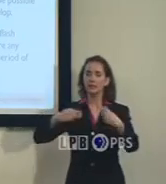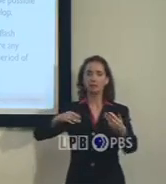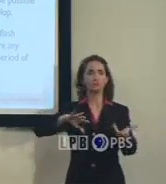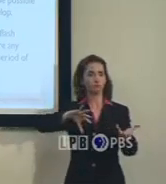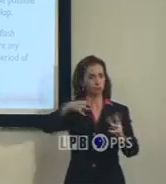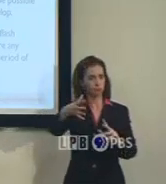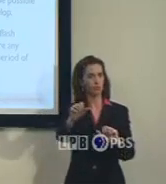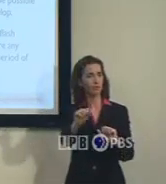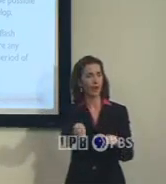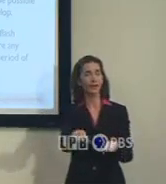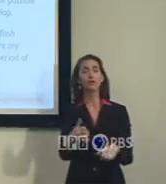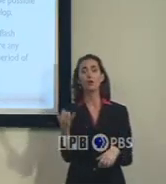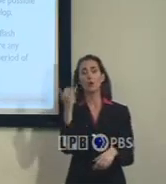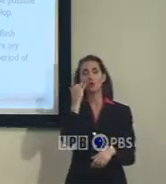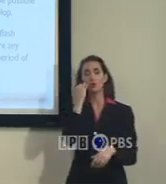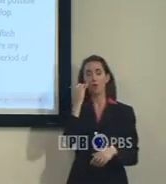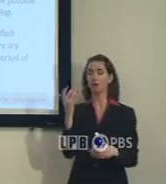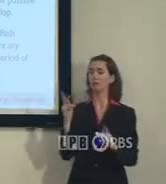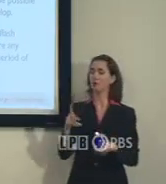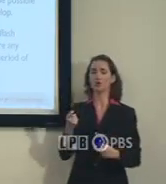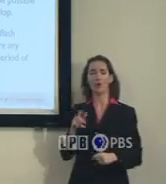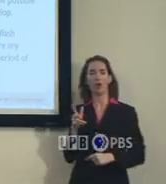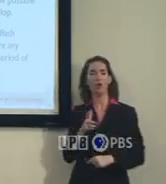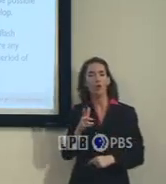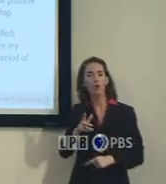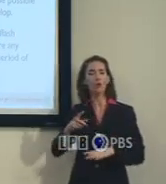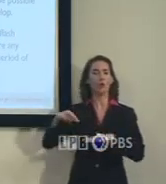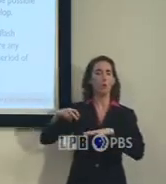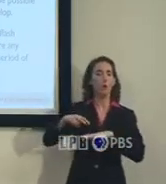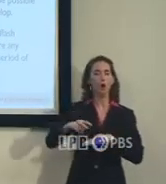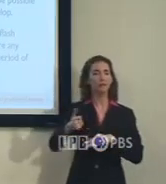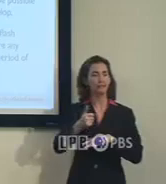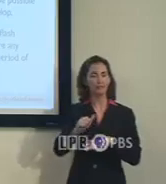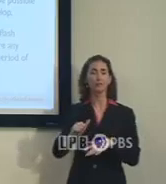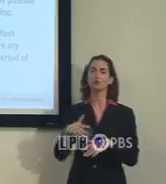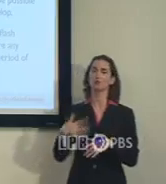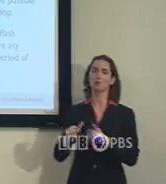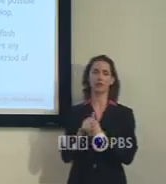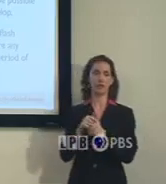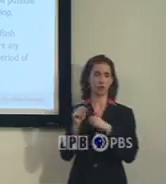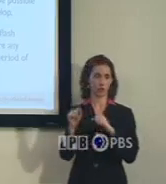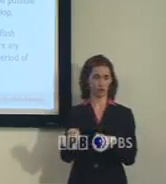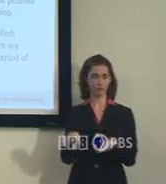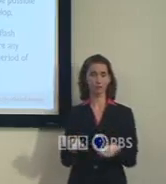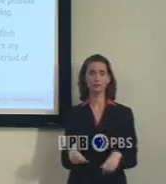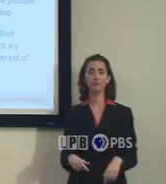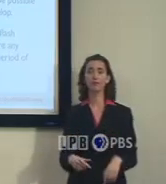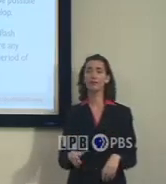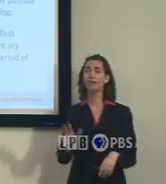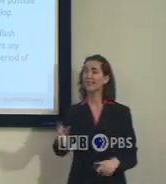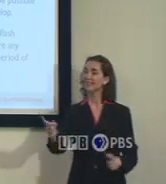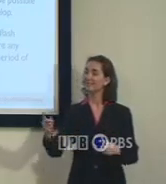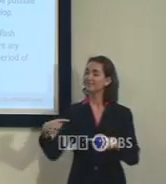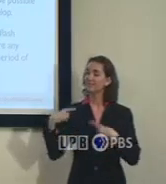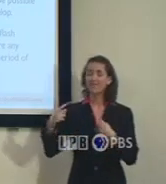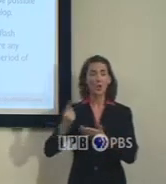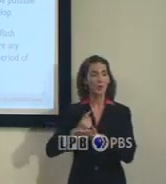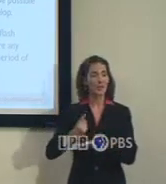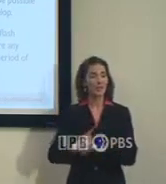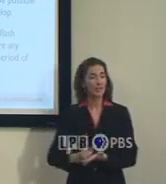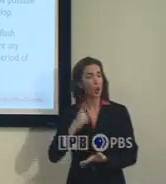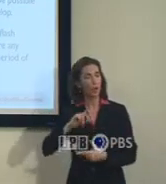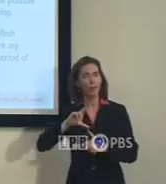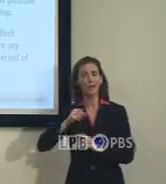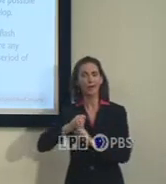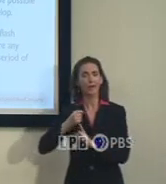anyone would dare try to travel in such conditions, which again, I say this almost every time that we've been doing these over the last few weeks.